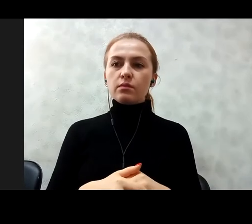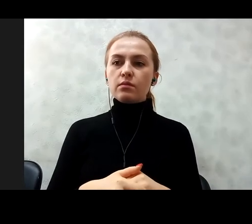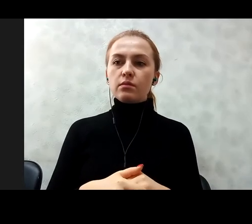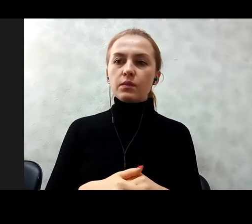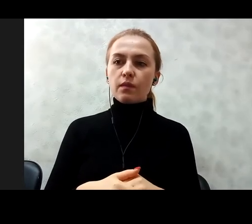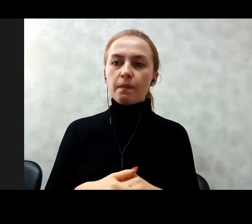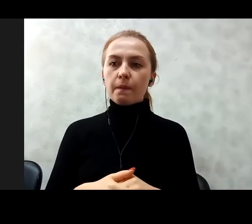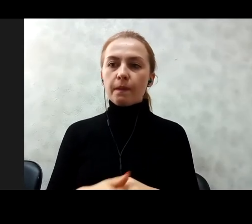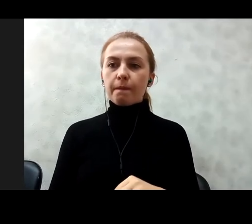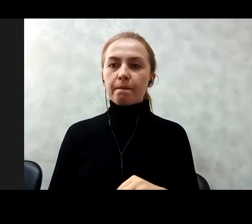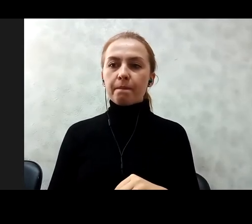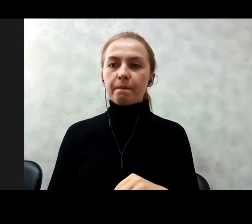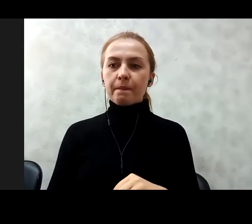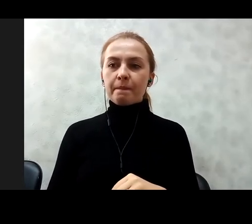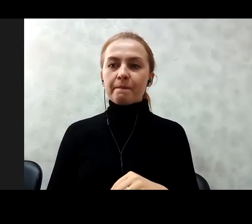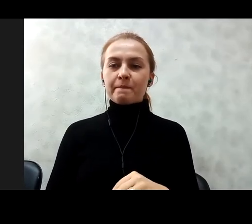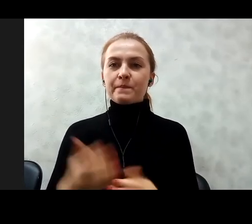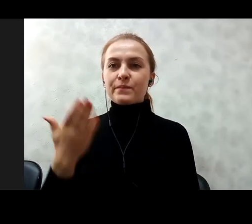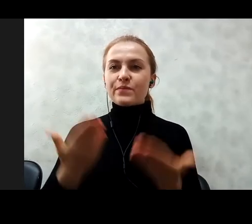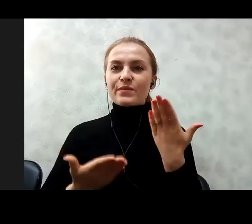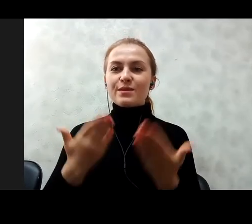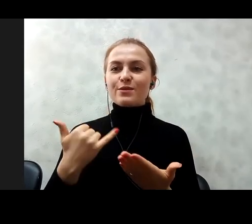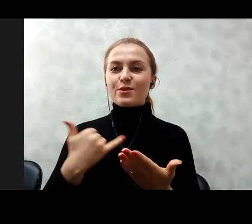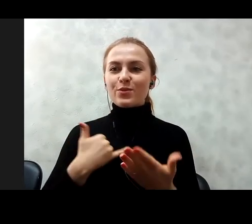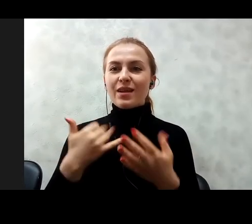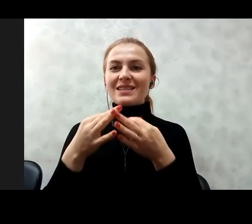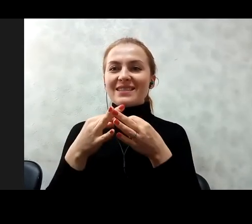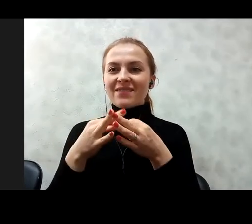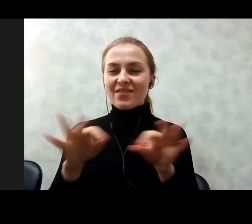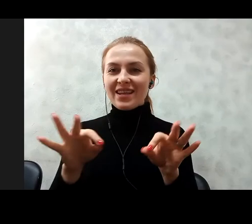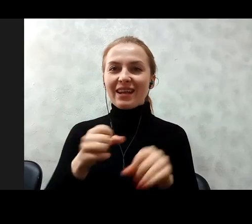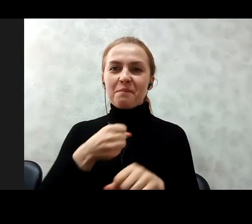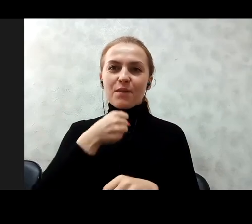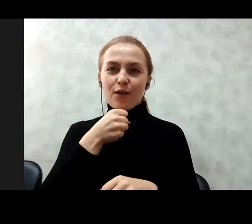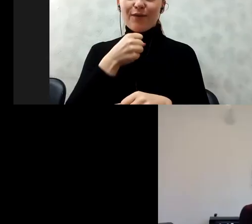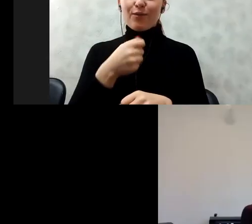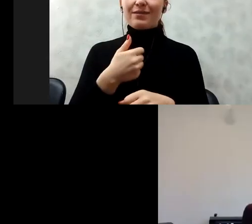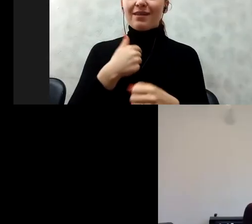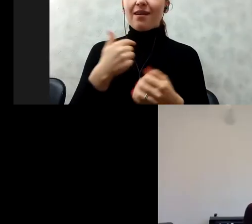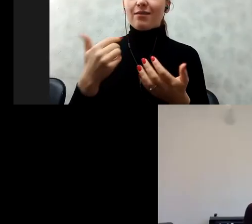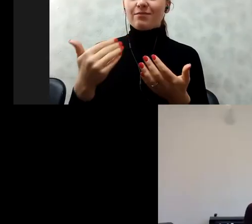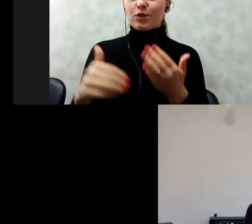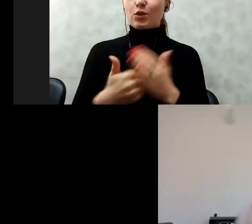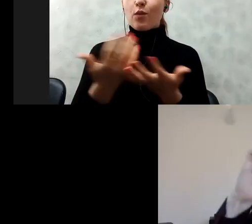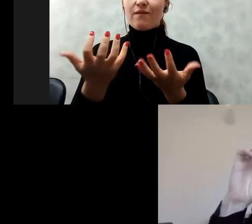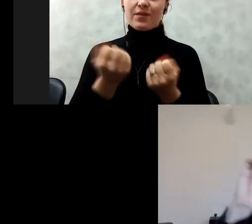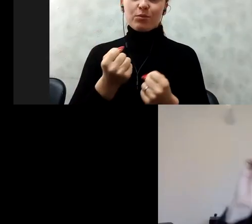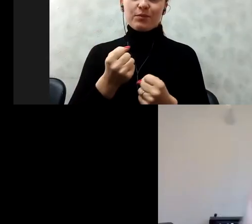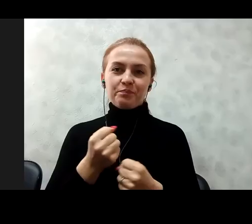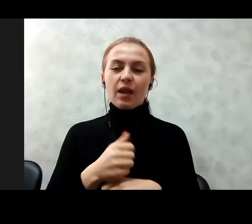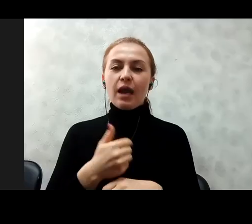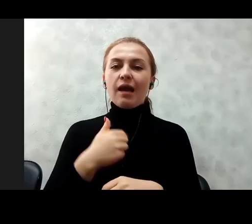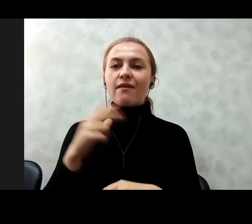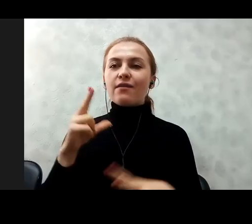Will a separate opinion of the Venice Commission or DEAR be necessary? So if I can, I will grab the floor